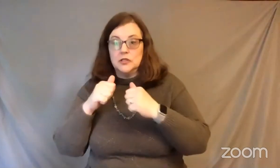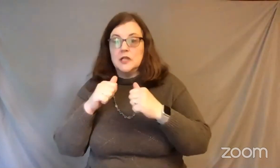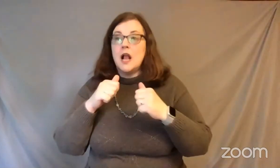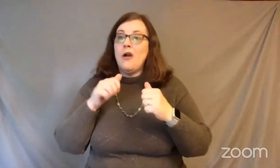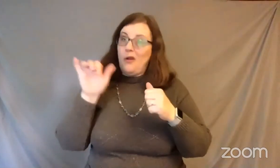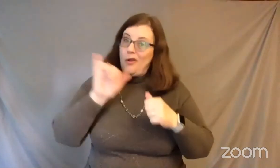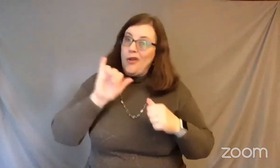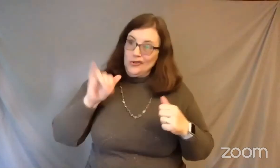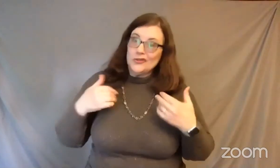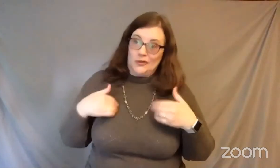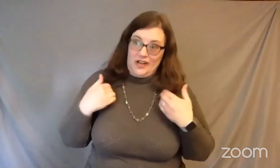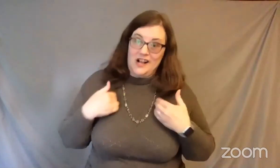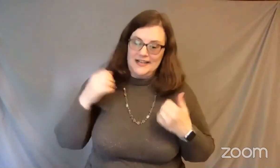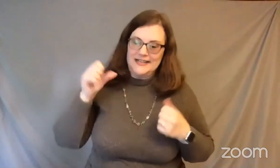young.